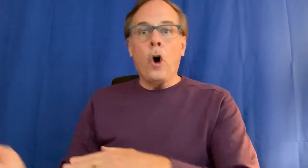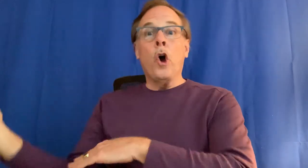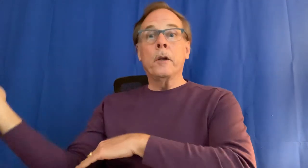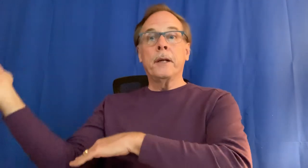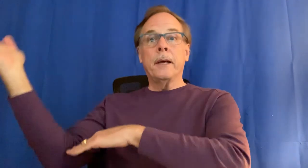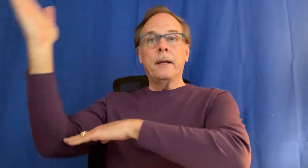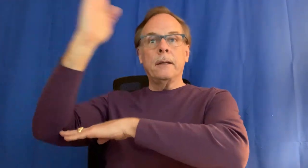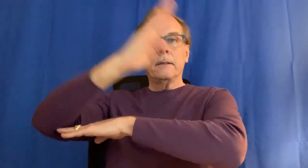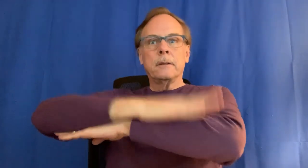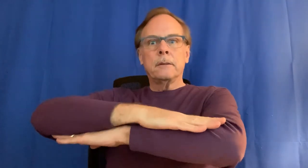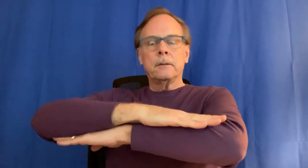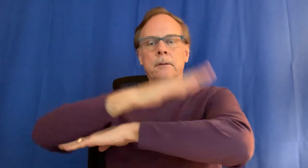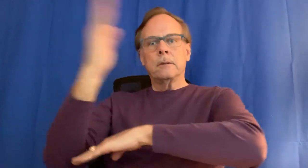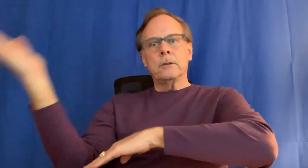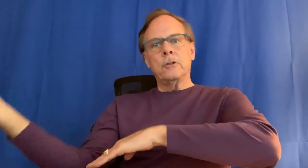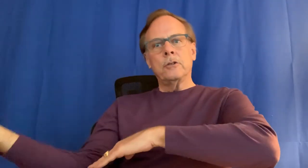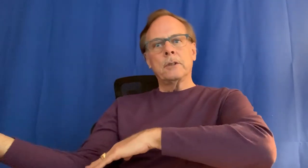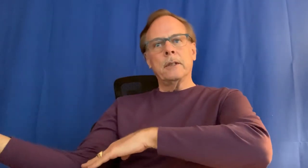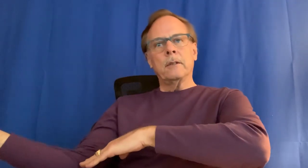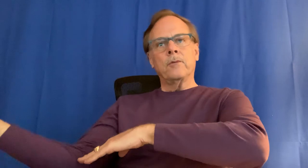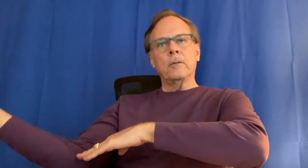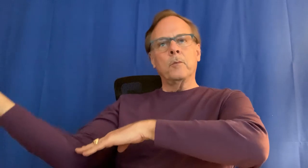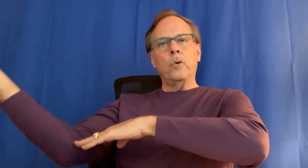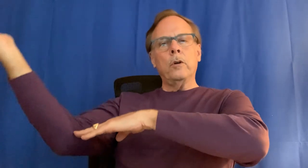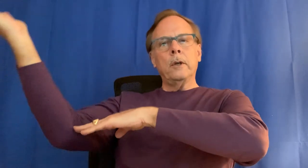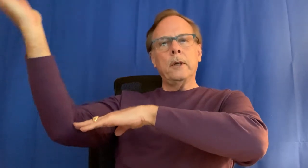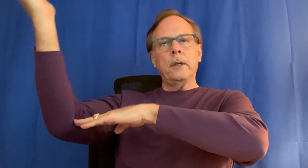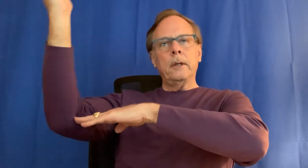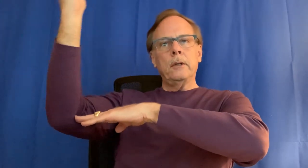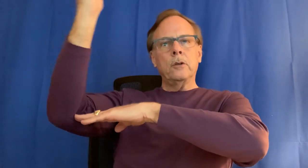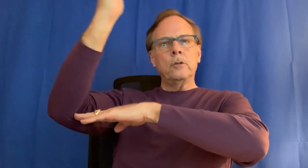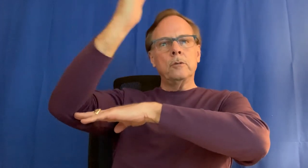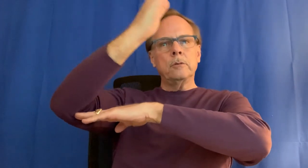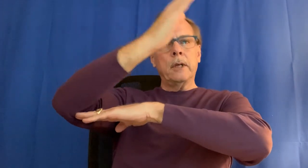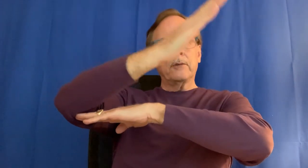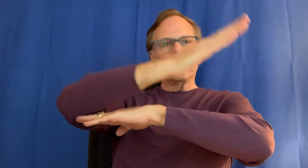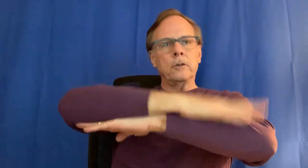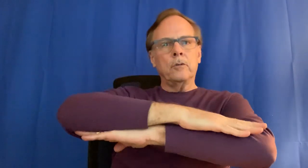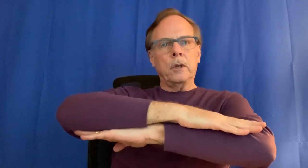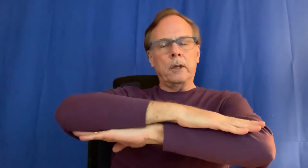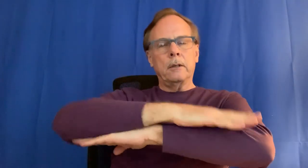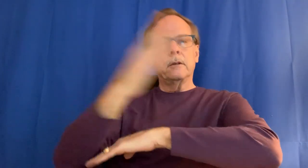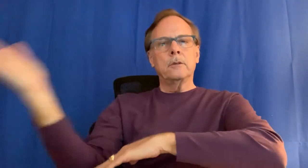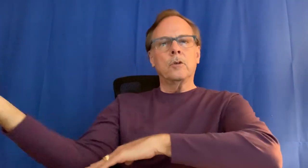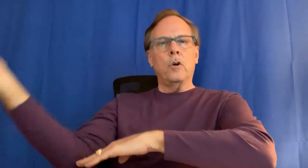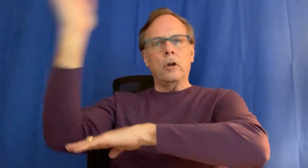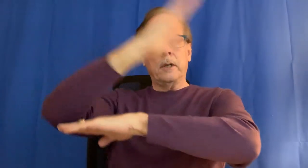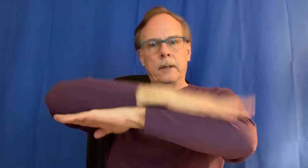All day. So you just think from the morning, noon, afternoon, night. So all day.